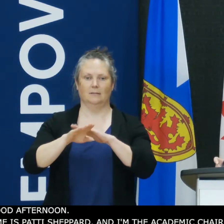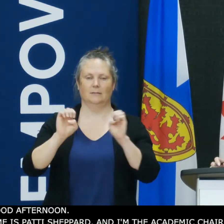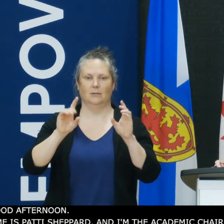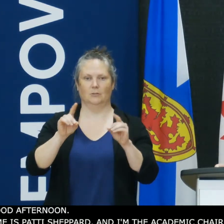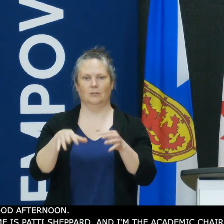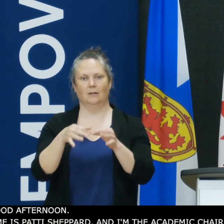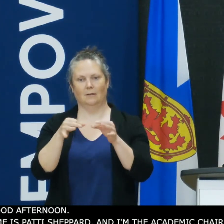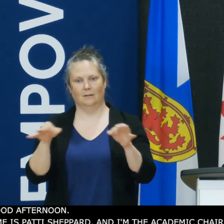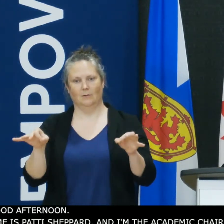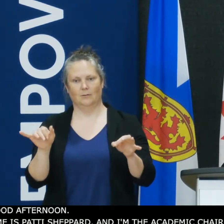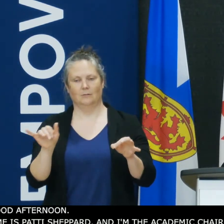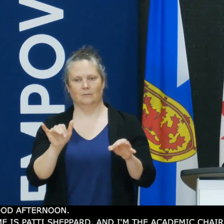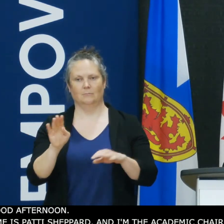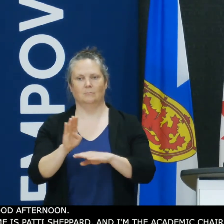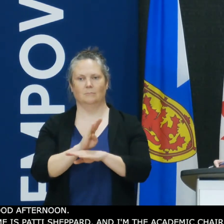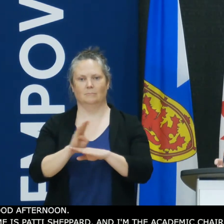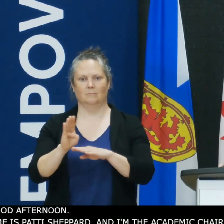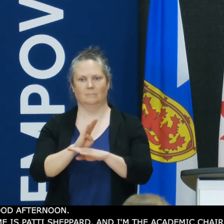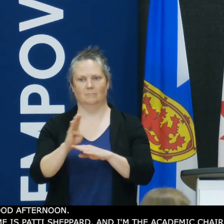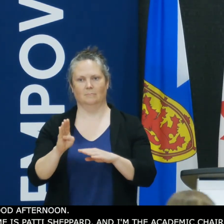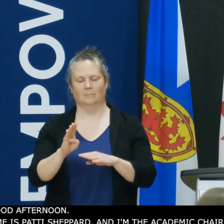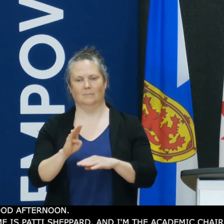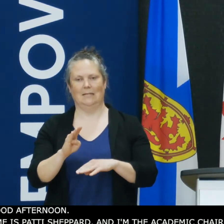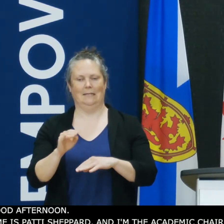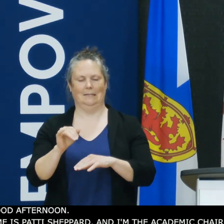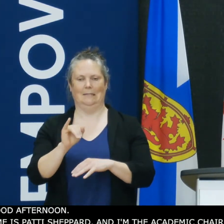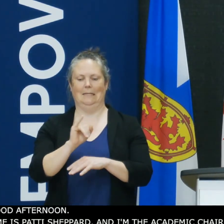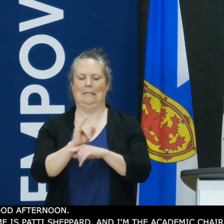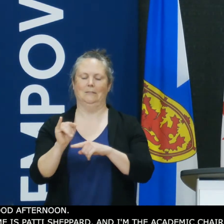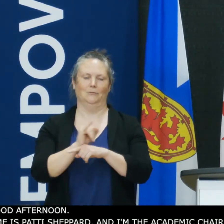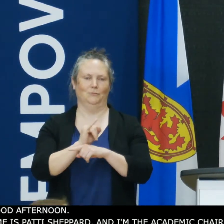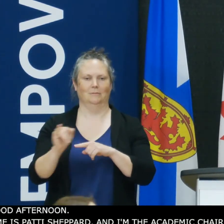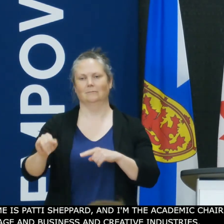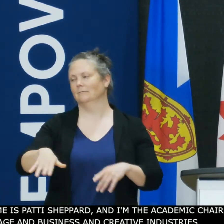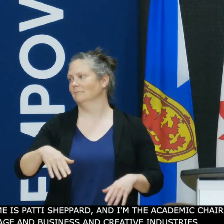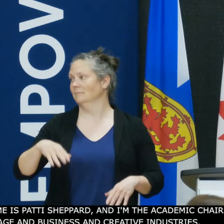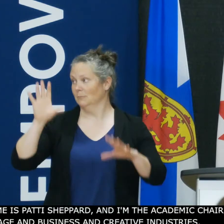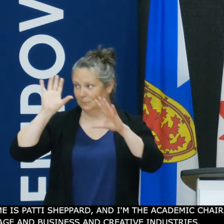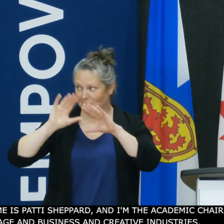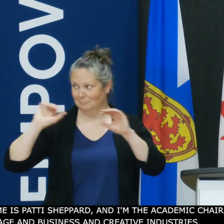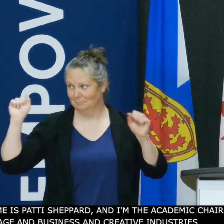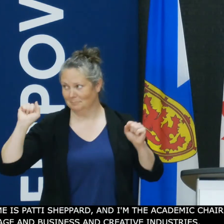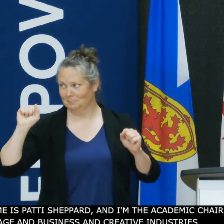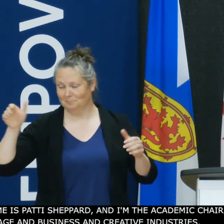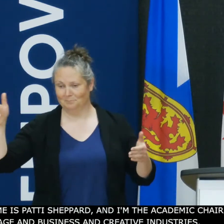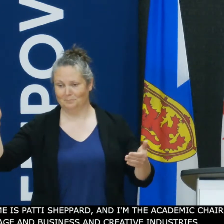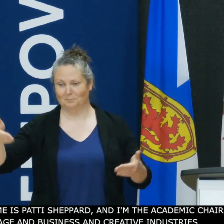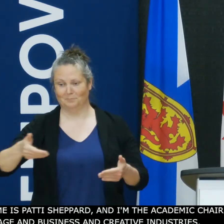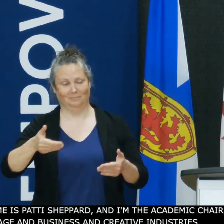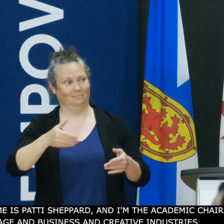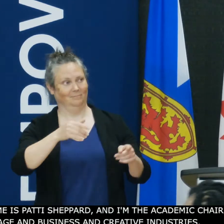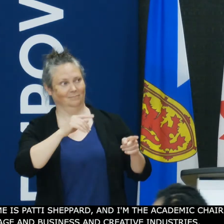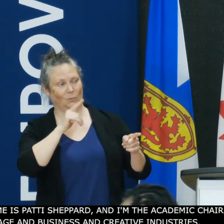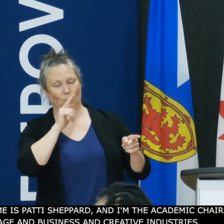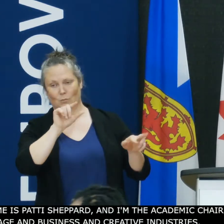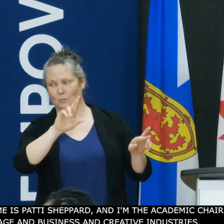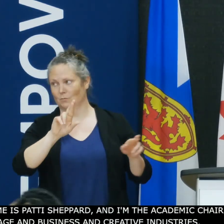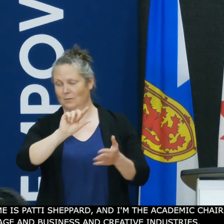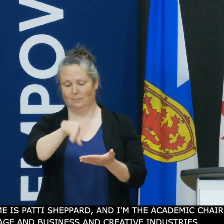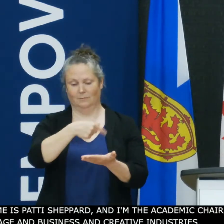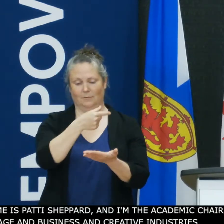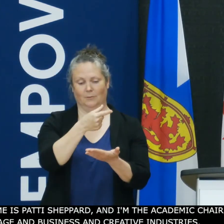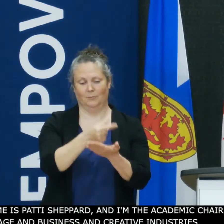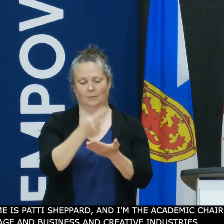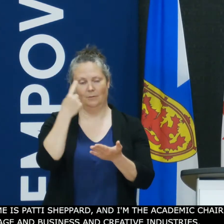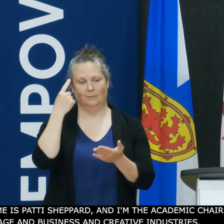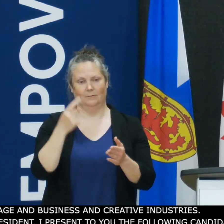Creative Industries. Mr. President, I present to you the following candidates who have completed all of the requirements